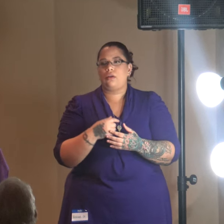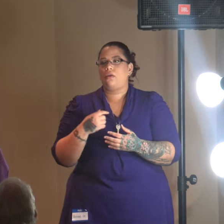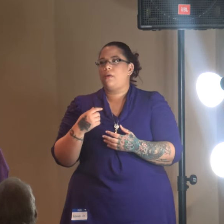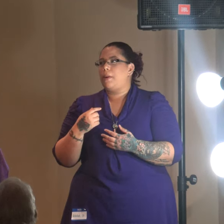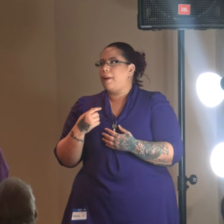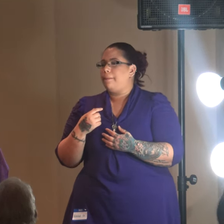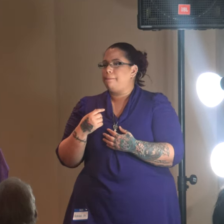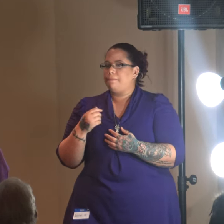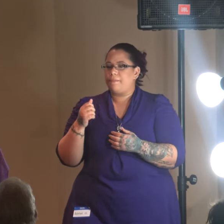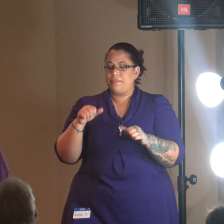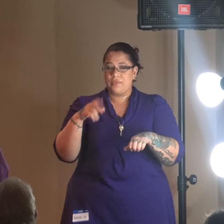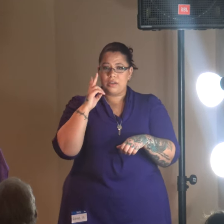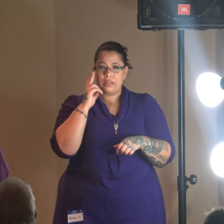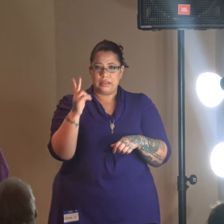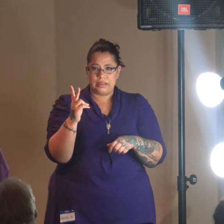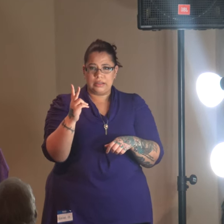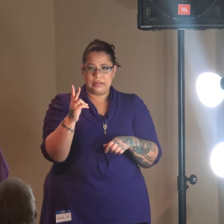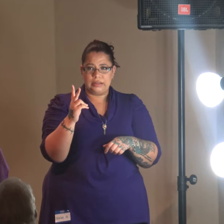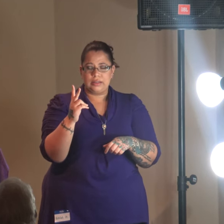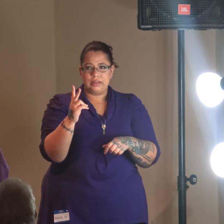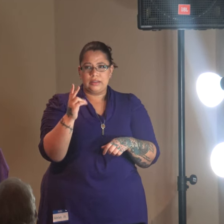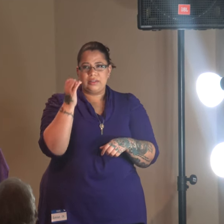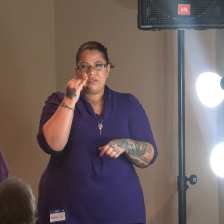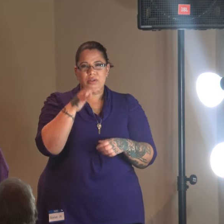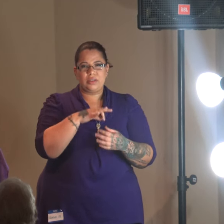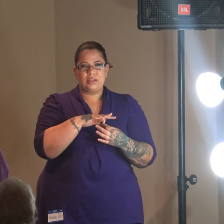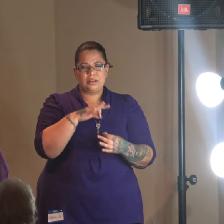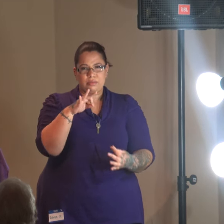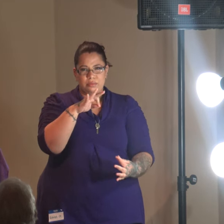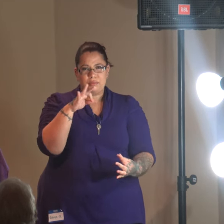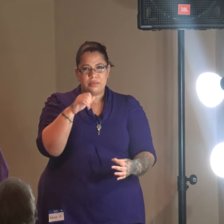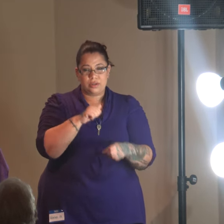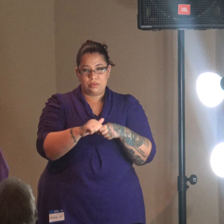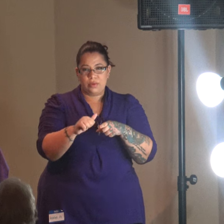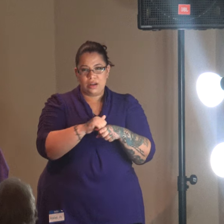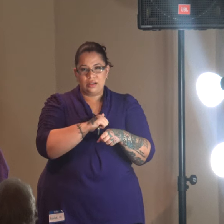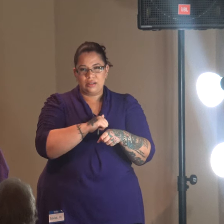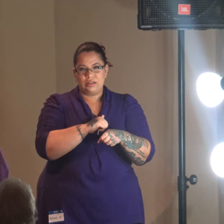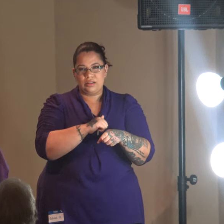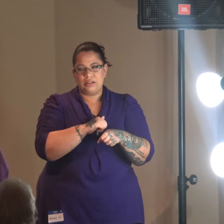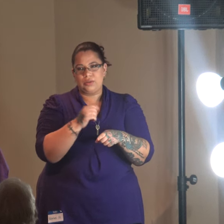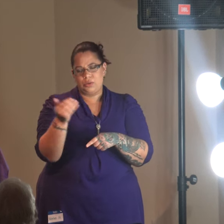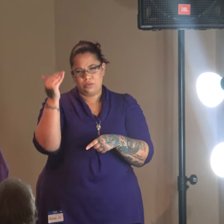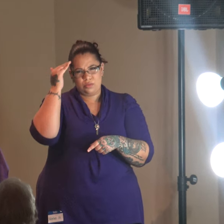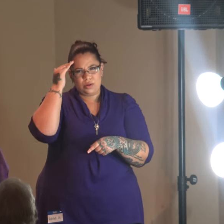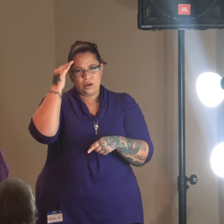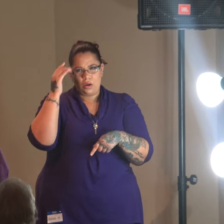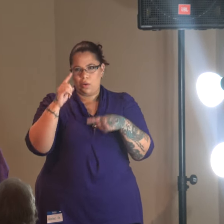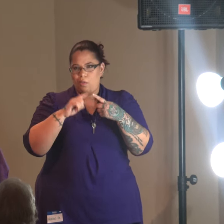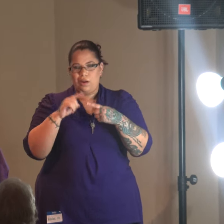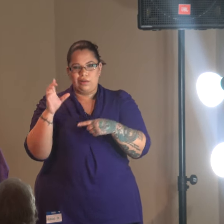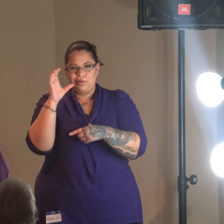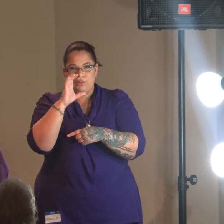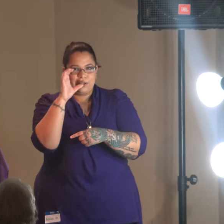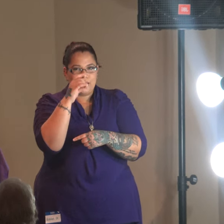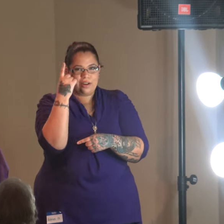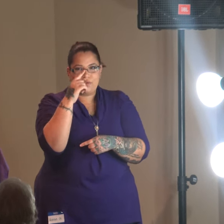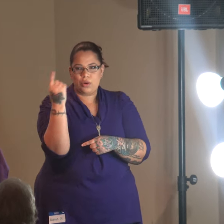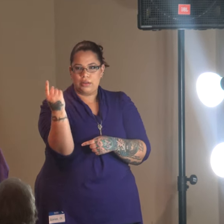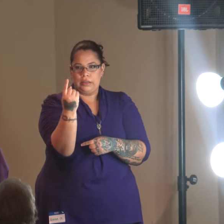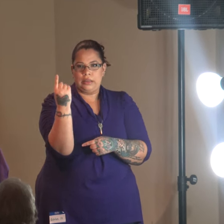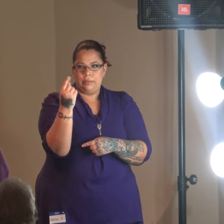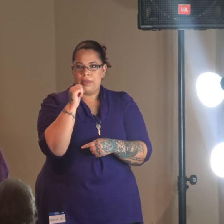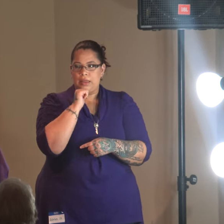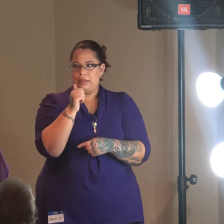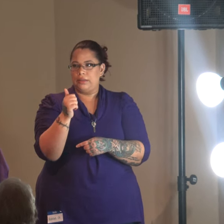tell if you're in spiritual practice, you can tell when you're looking for something that doesn't serve your highest